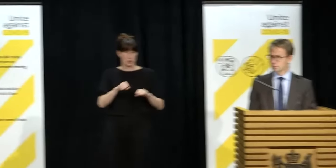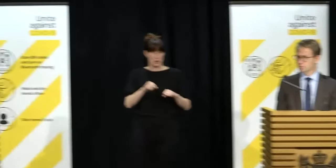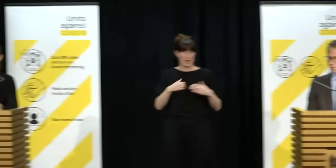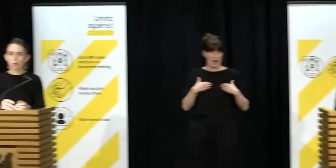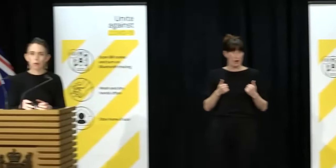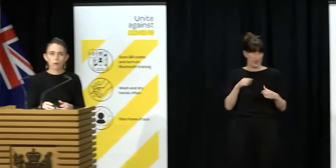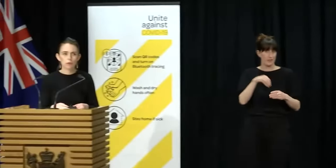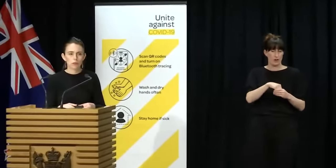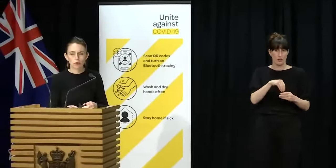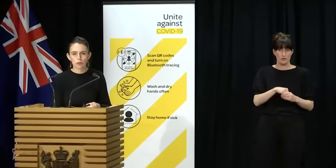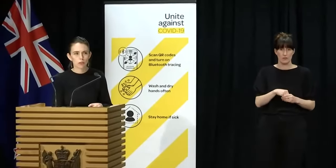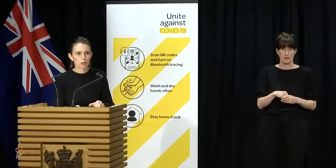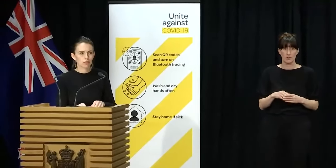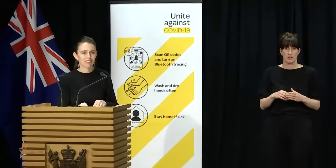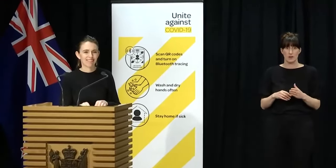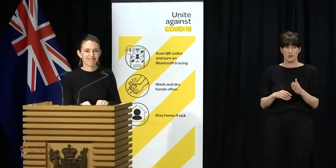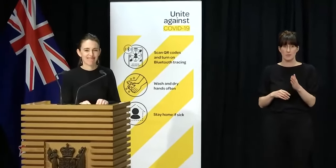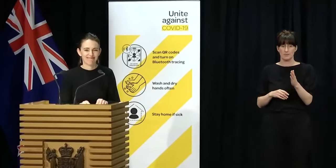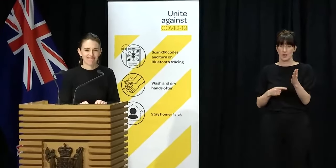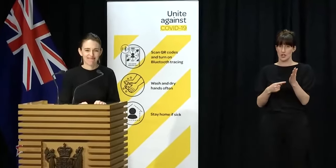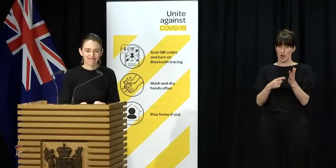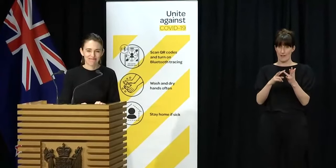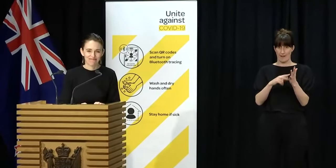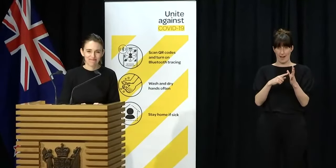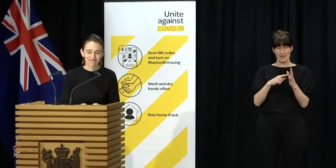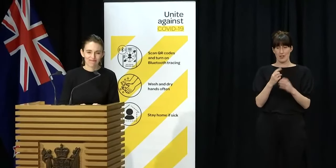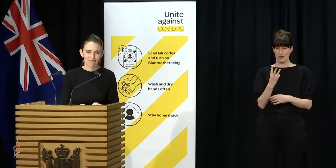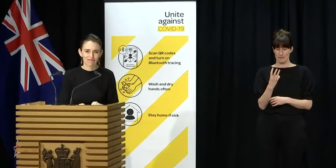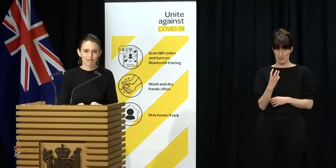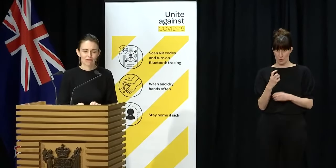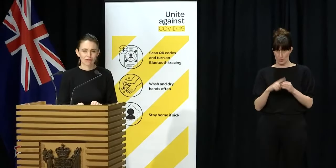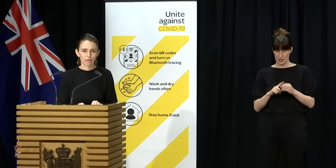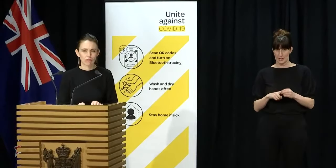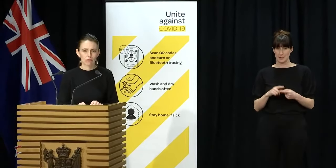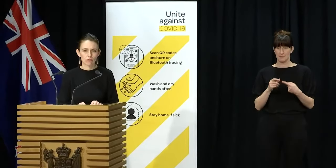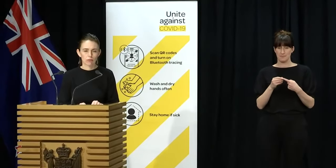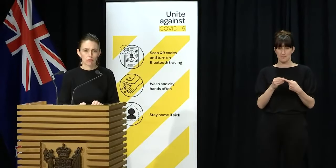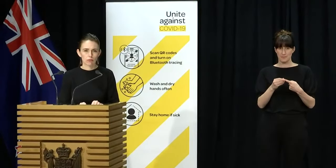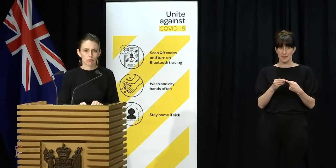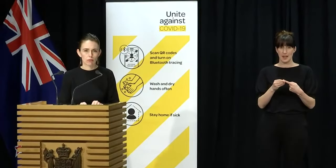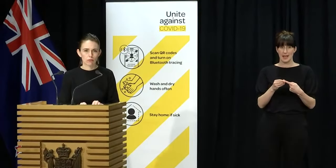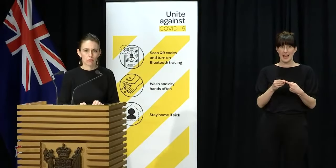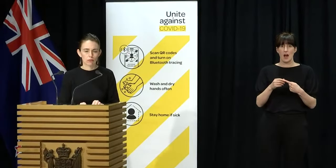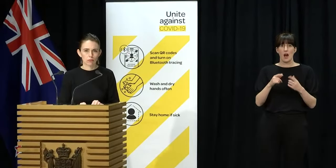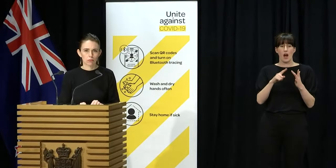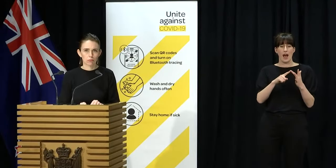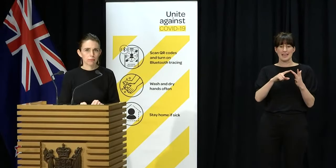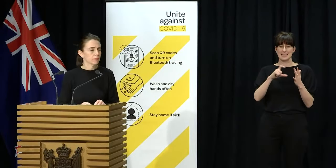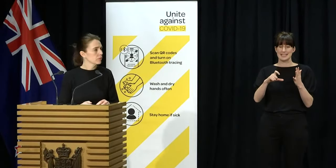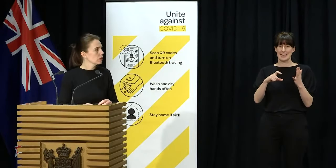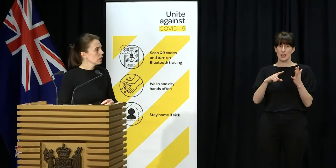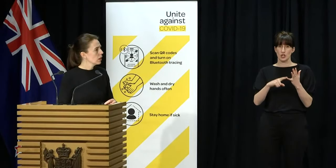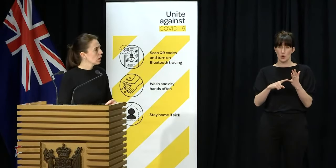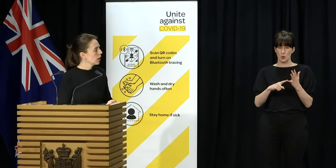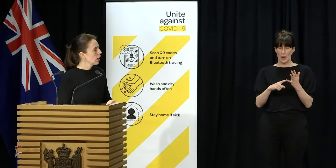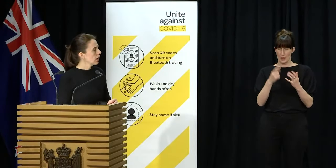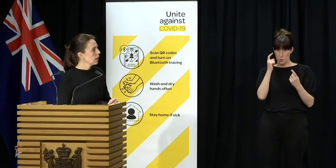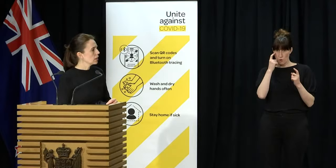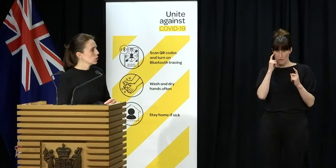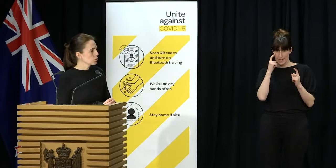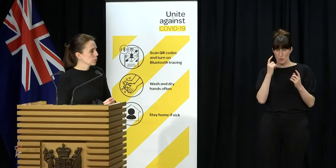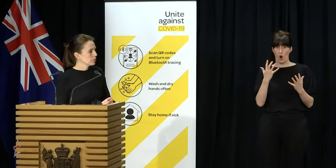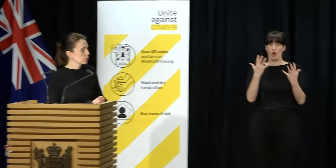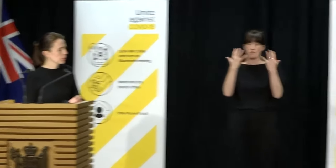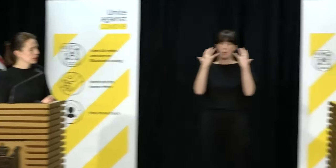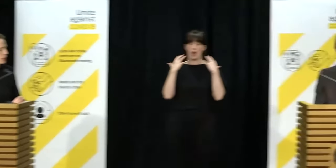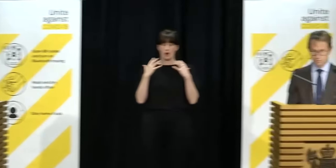just a last couple. I've got 3 more reporters to come. Sorry, what concerns do you have about capacity and facilities at our intensive care wards and emergency departments? Are you confident they can